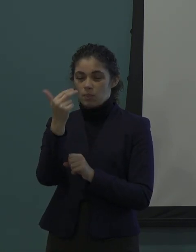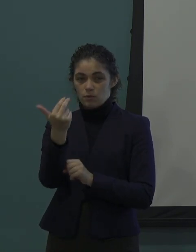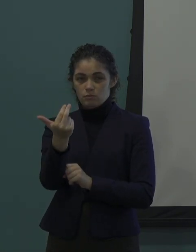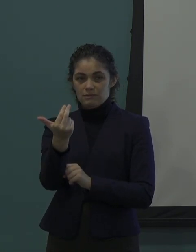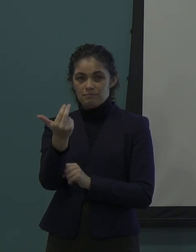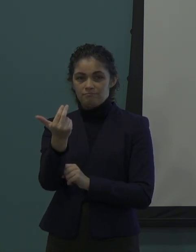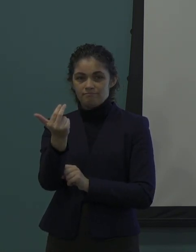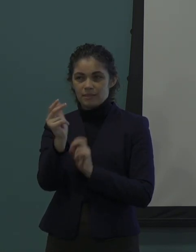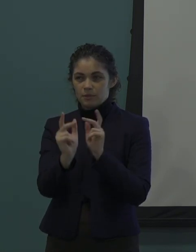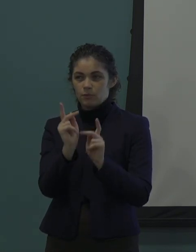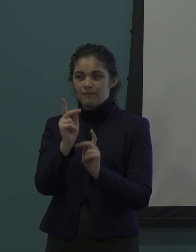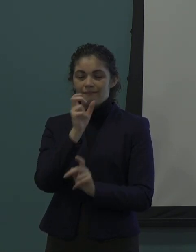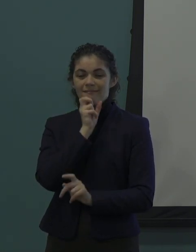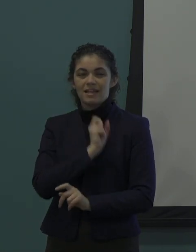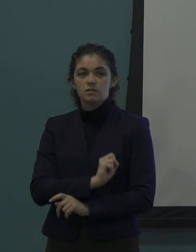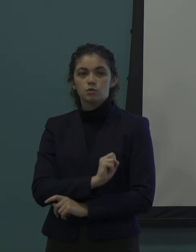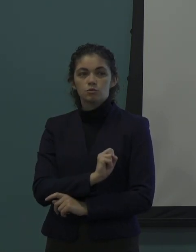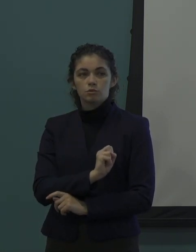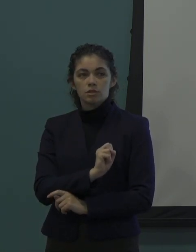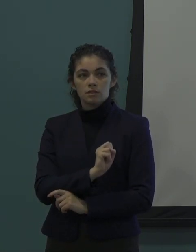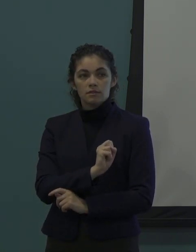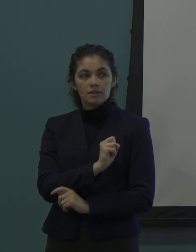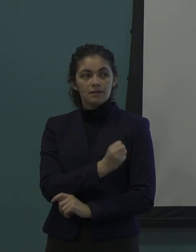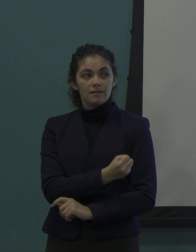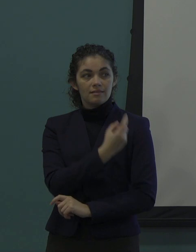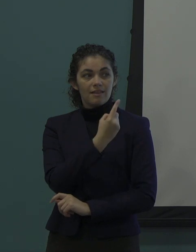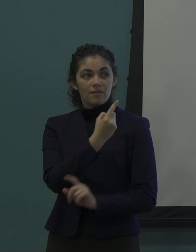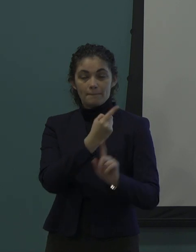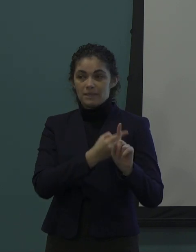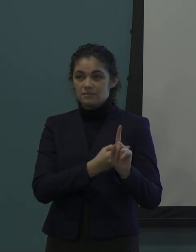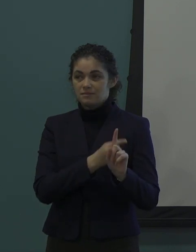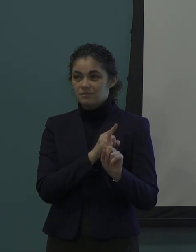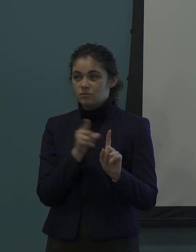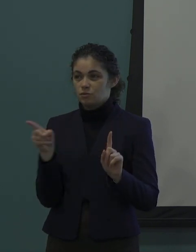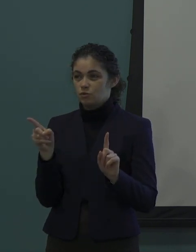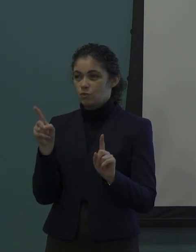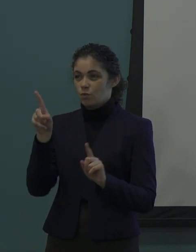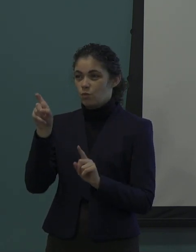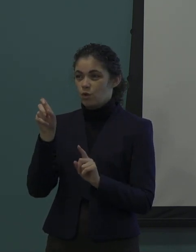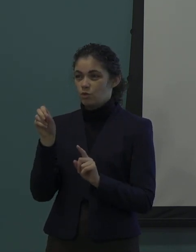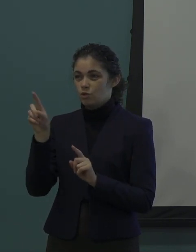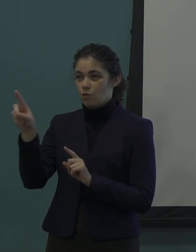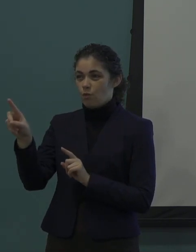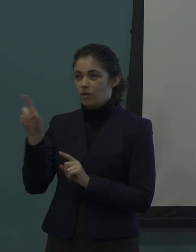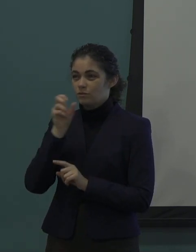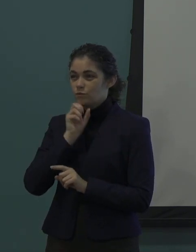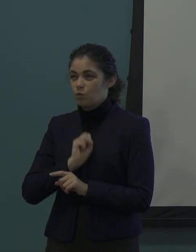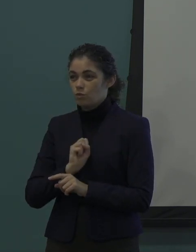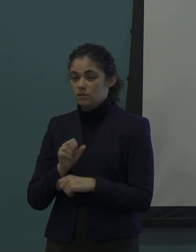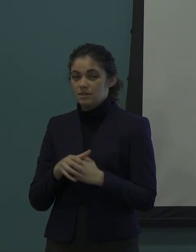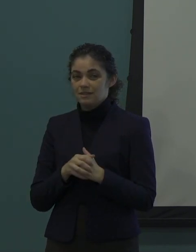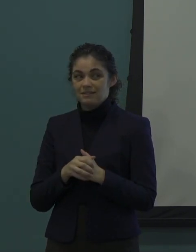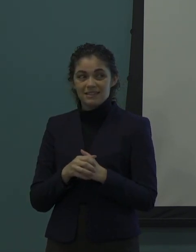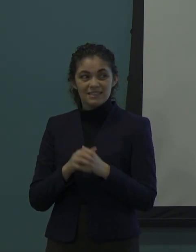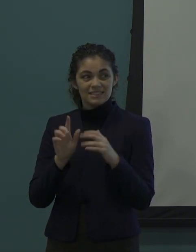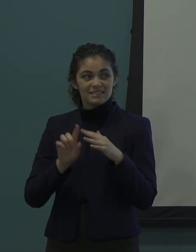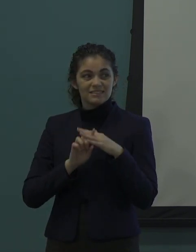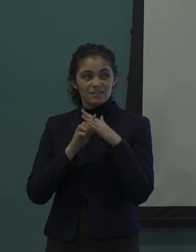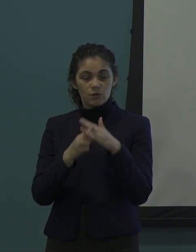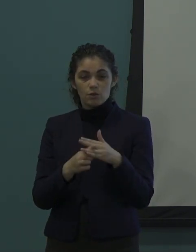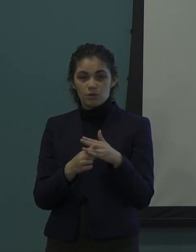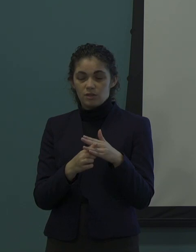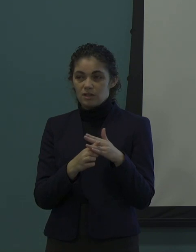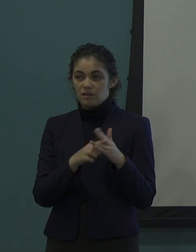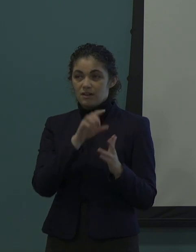513. The age range for those cases is 11 months to 101 years old. The date of illness